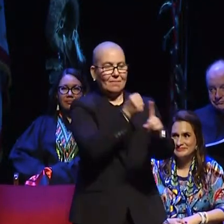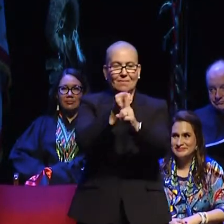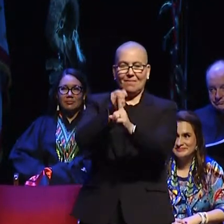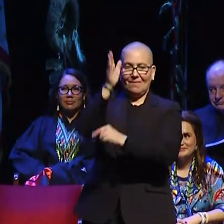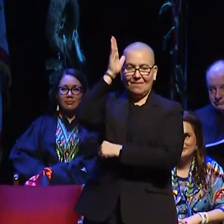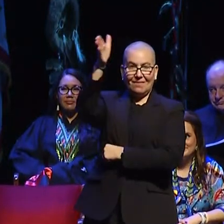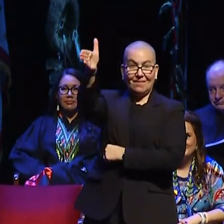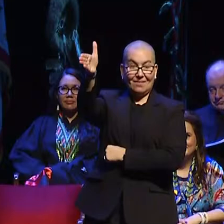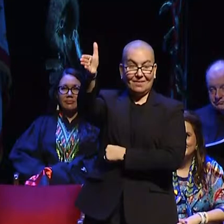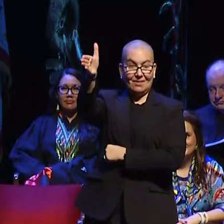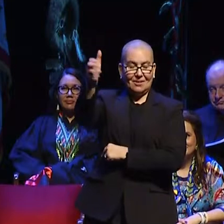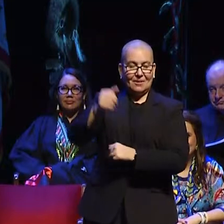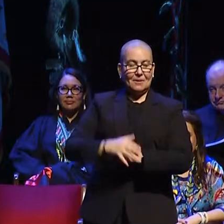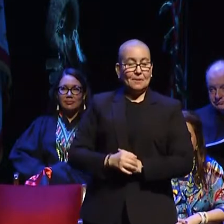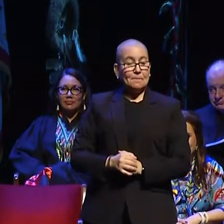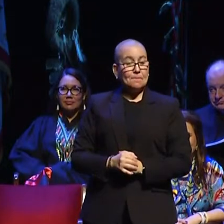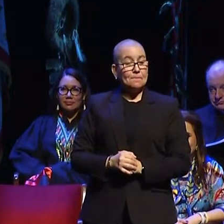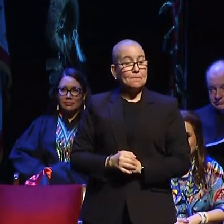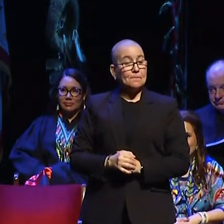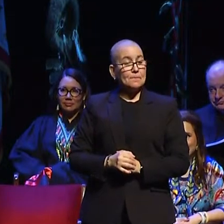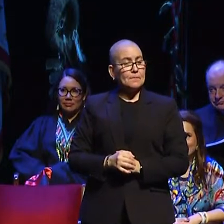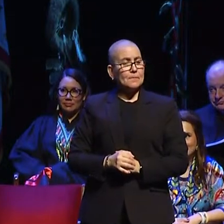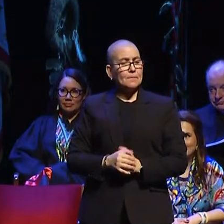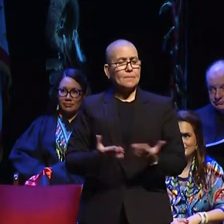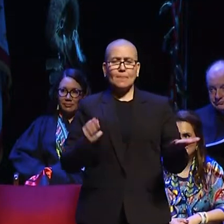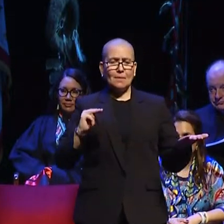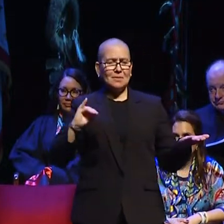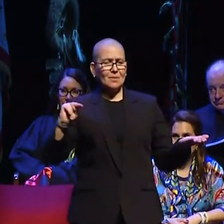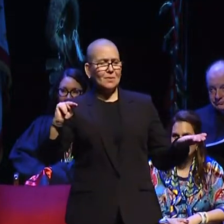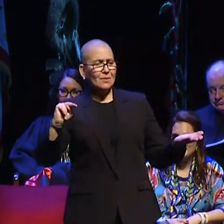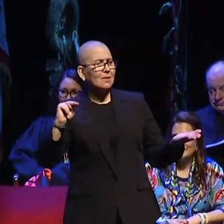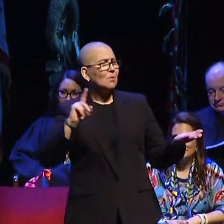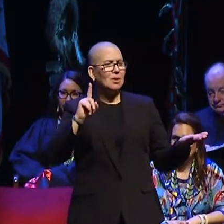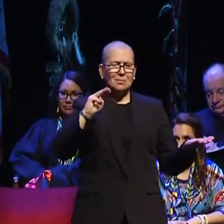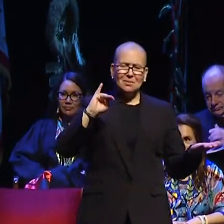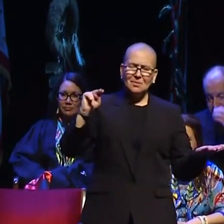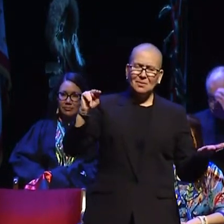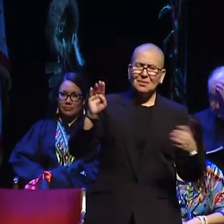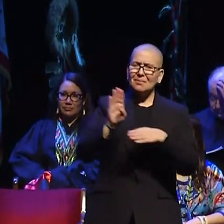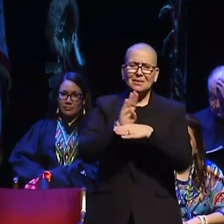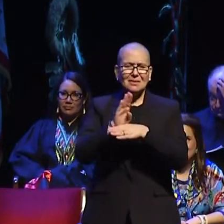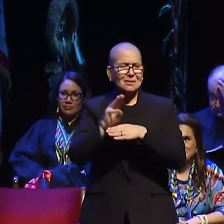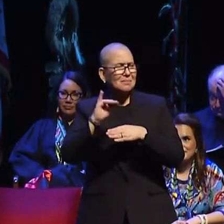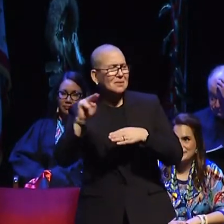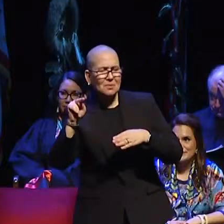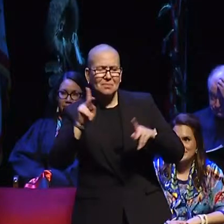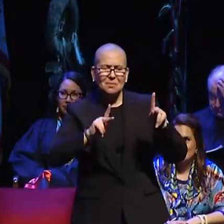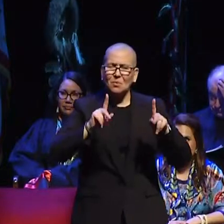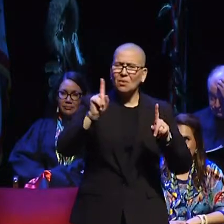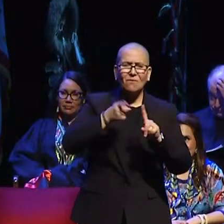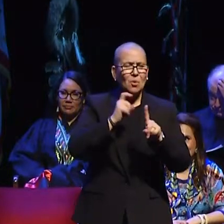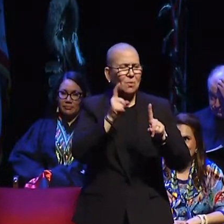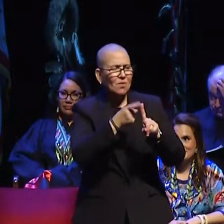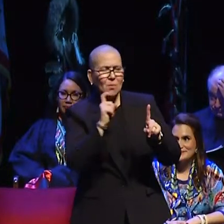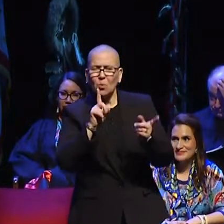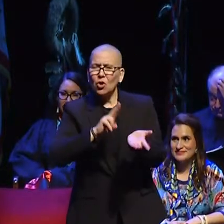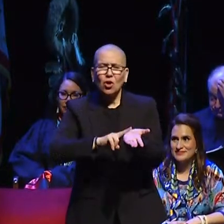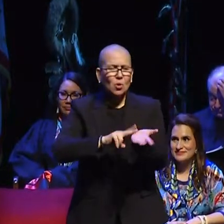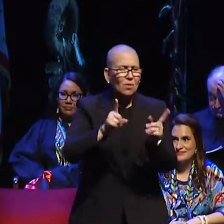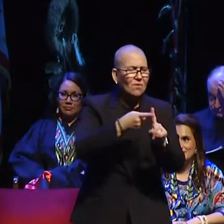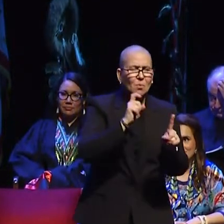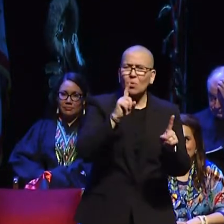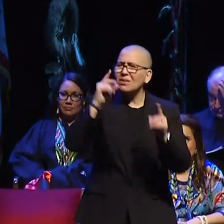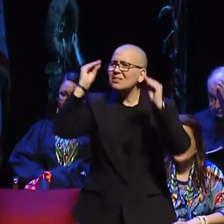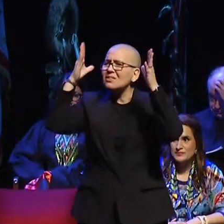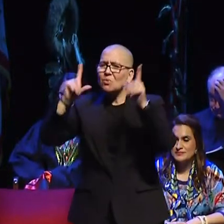is Minnesota going to go, where is the workforce going to come from, where are the entrepreneurs going to come from, where are the nurses, where are the teachers going to come from,